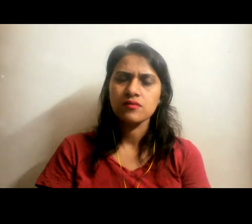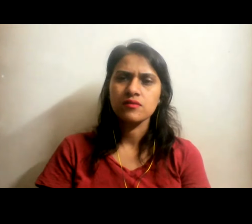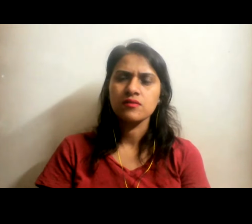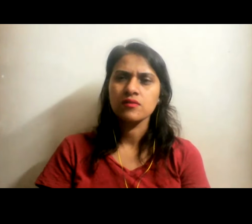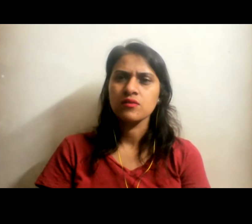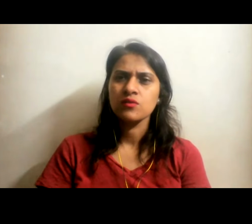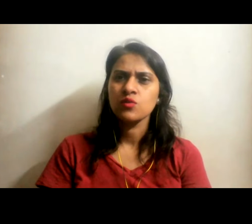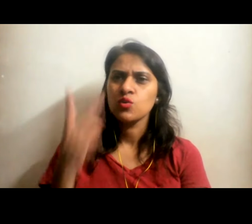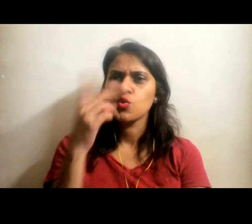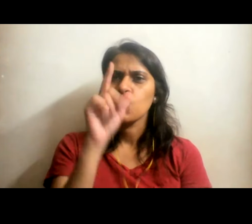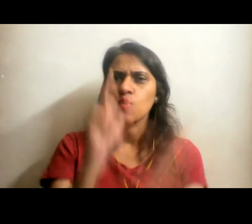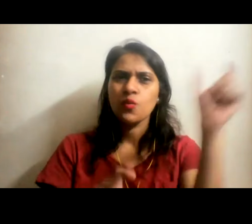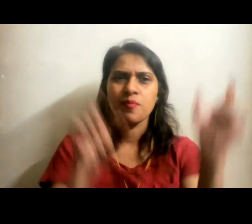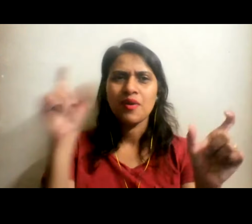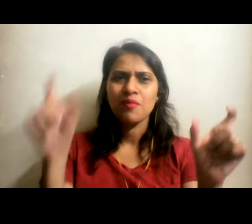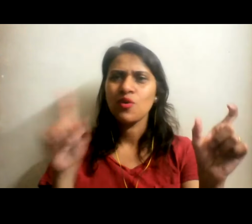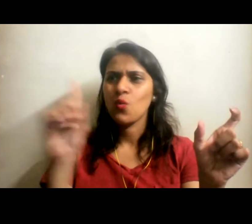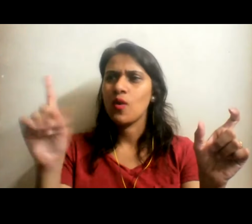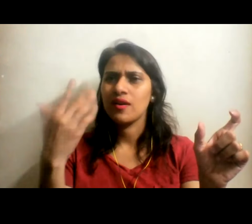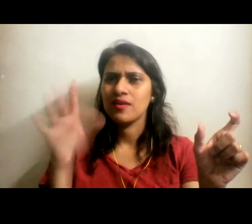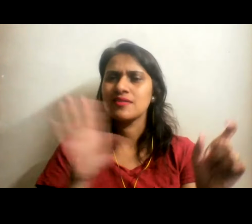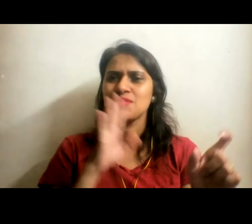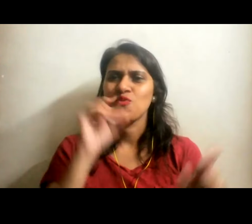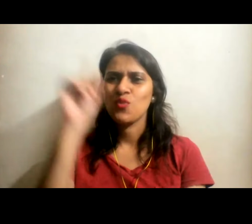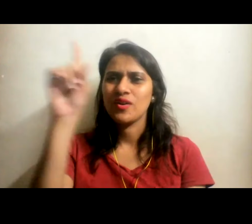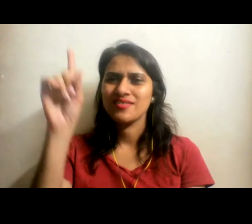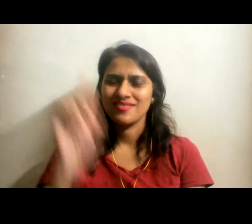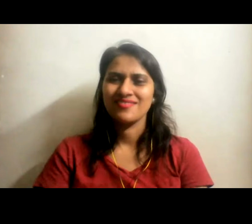So you both of you can decide amongst yourself who goes first.